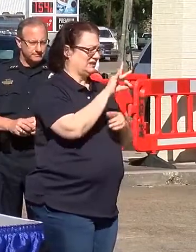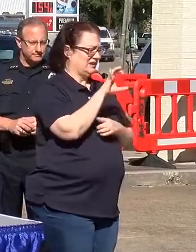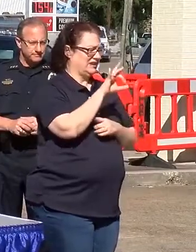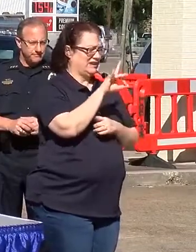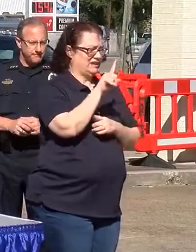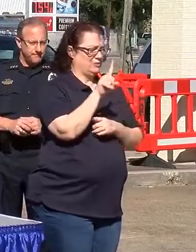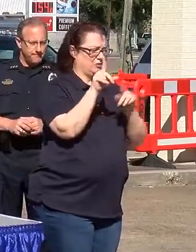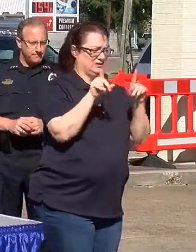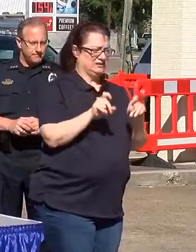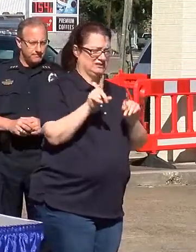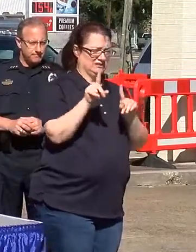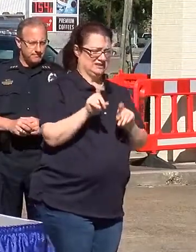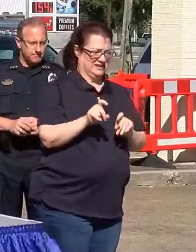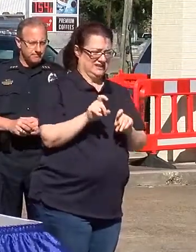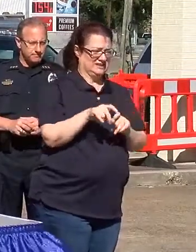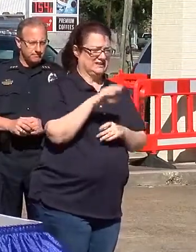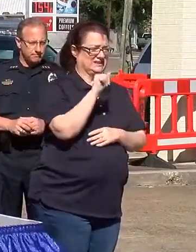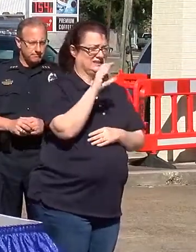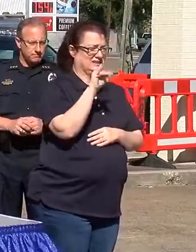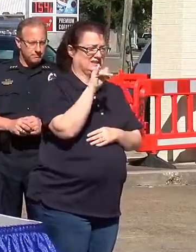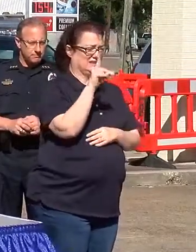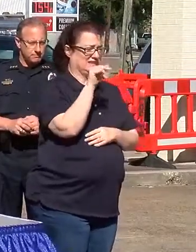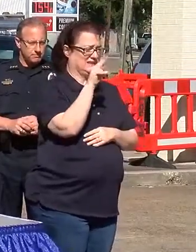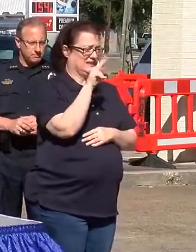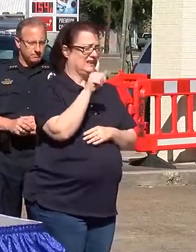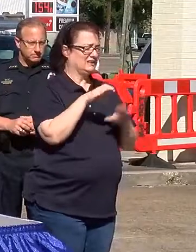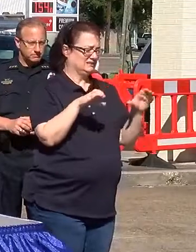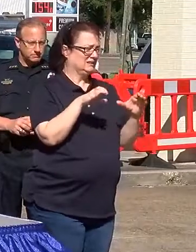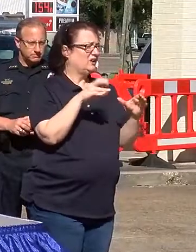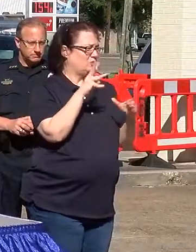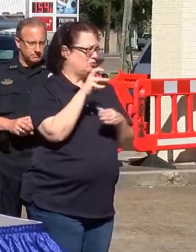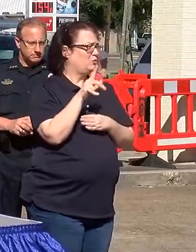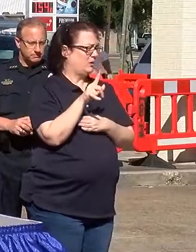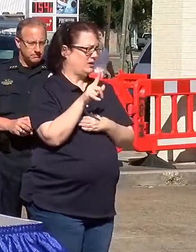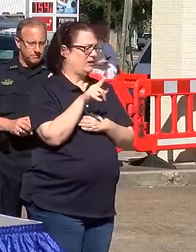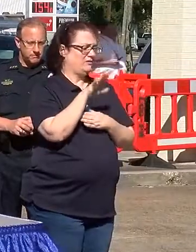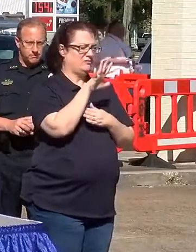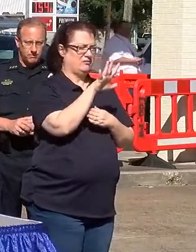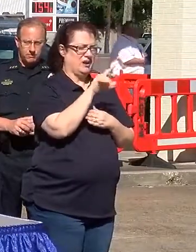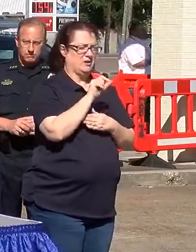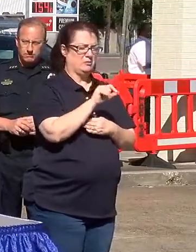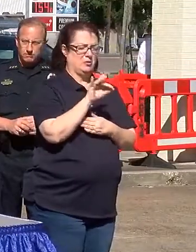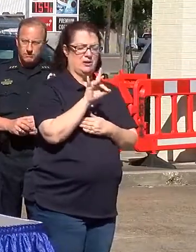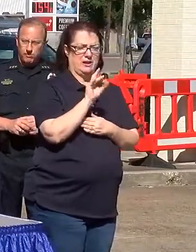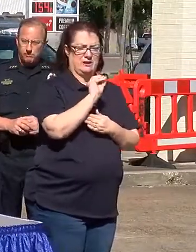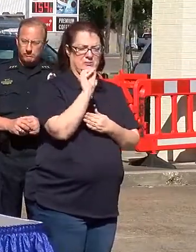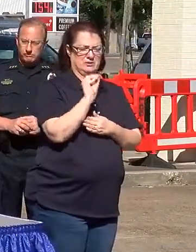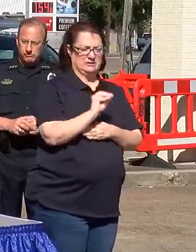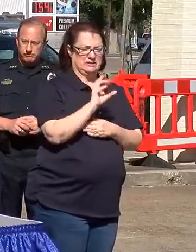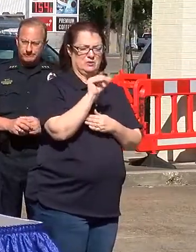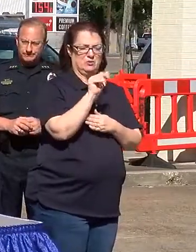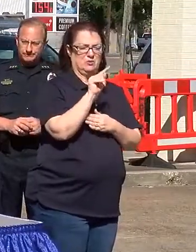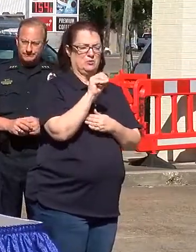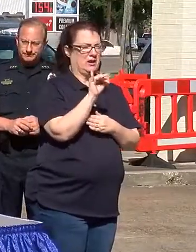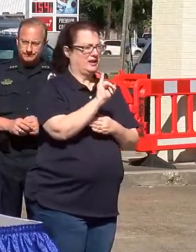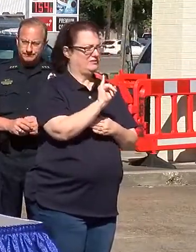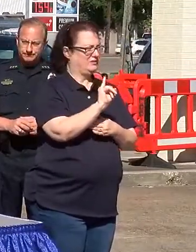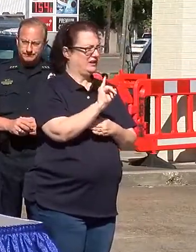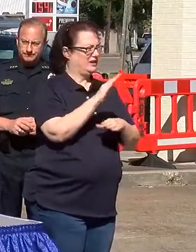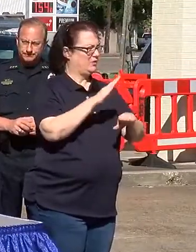19,881 tests. Acadiana has done well overall, with a 5.8% rate of infection on